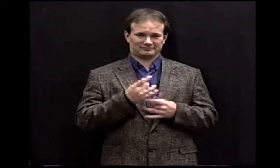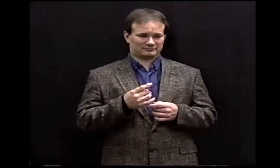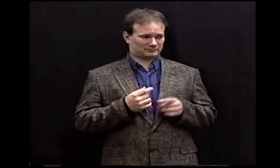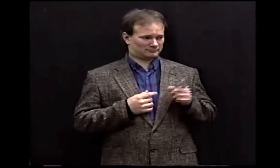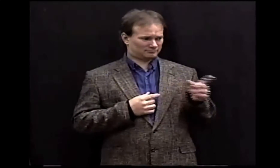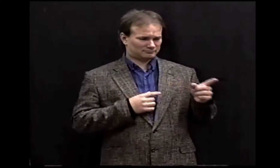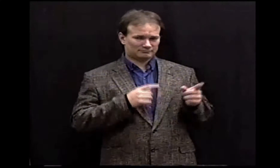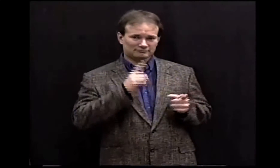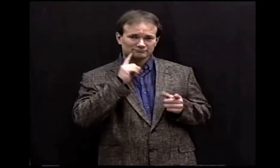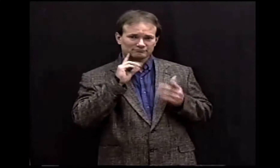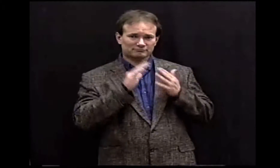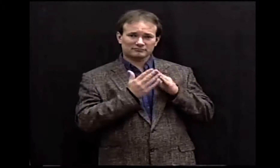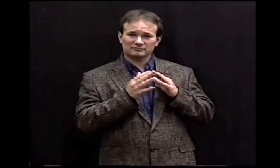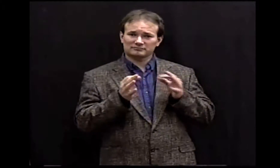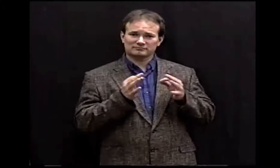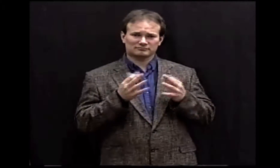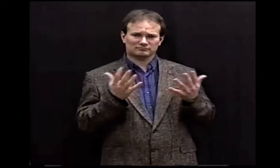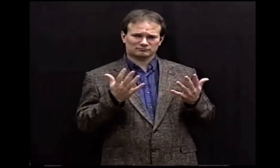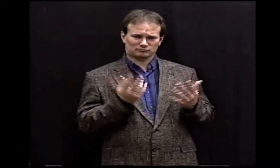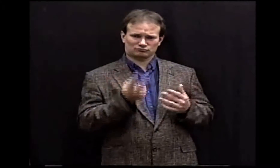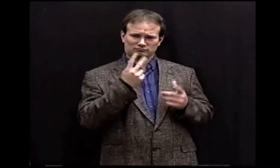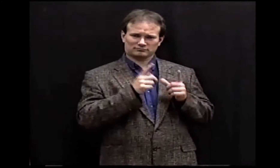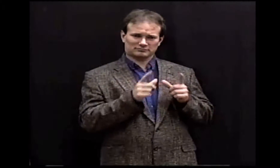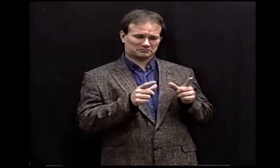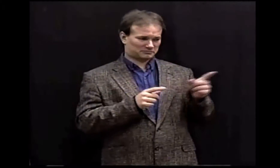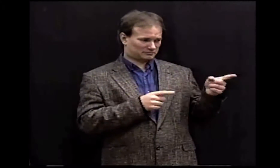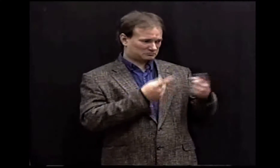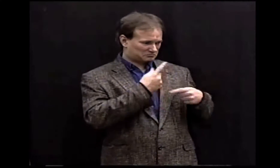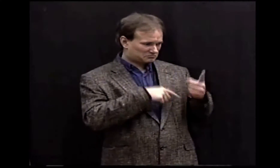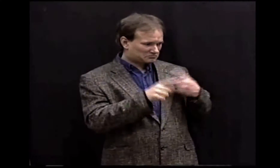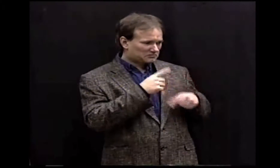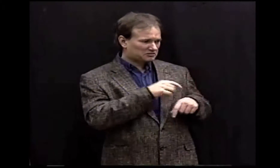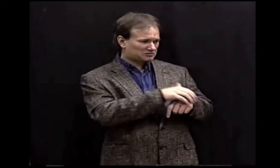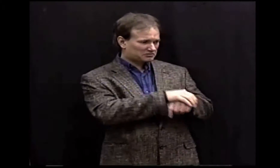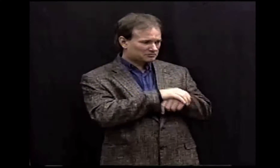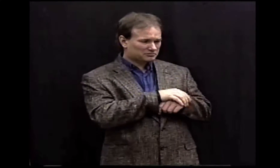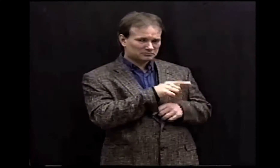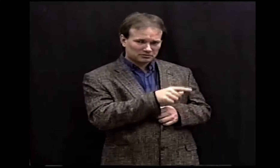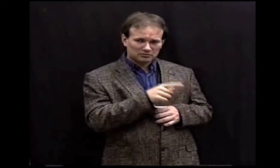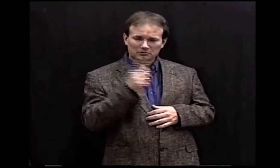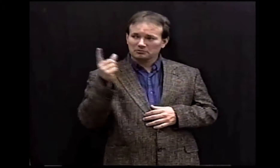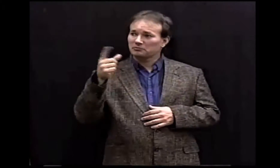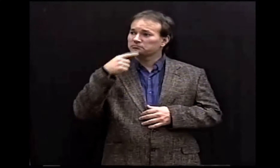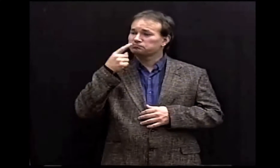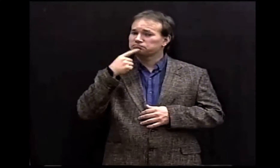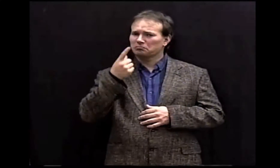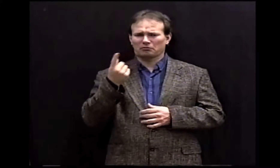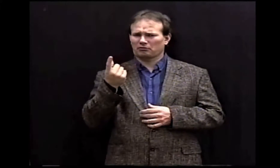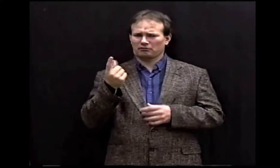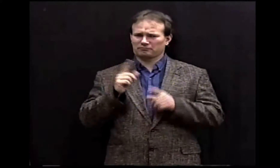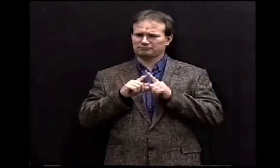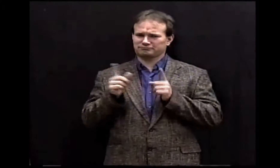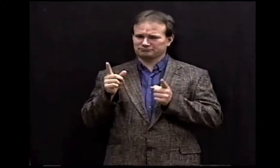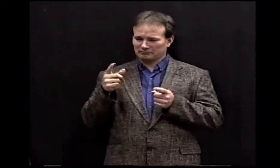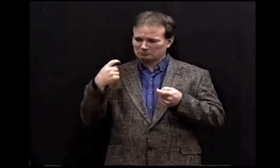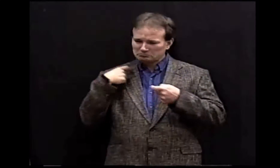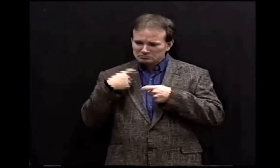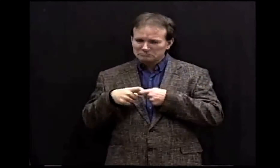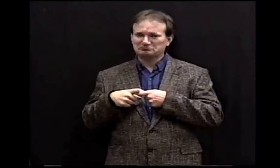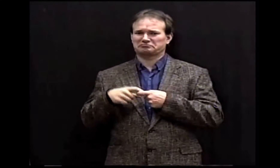Wow, it is interesting to see the comparison between the deaf community and hearing community's definition of bilingualism. The deaf community describes it as knowing